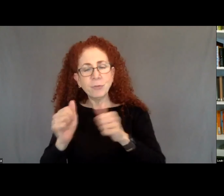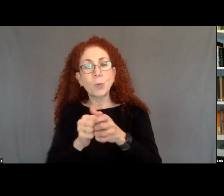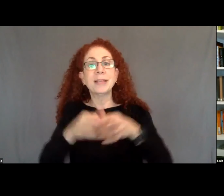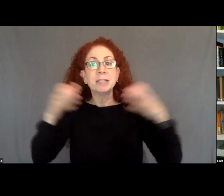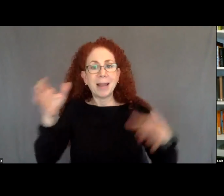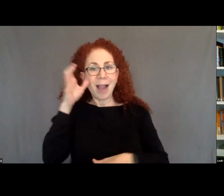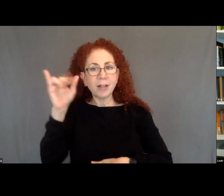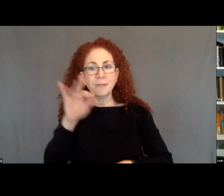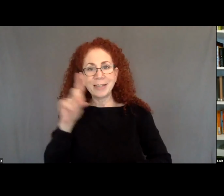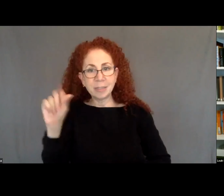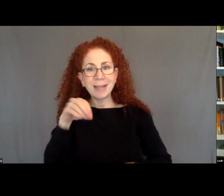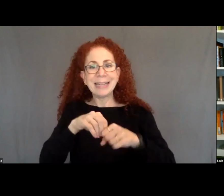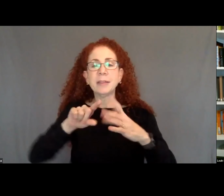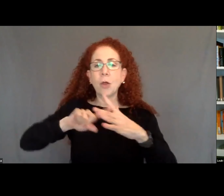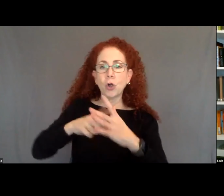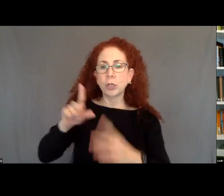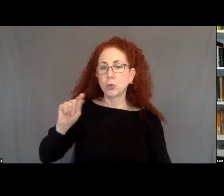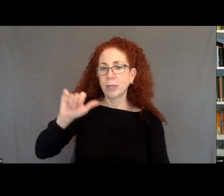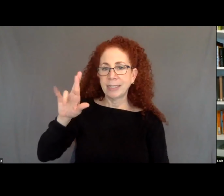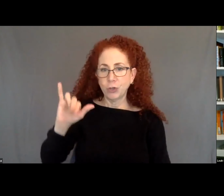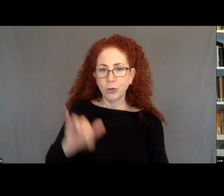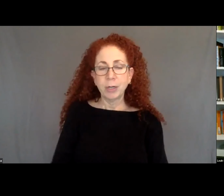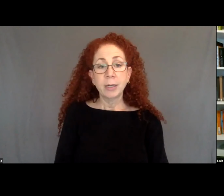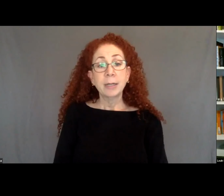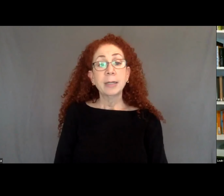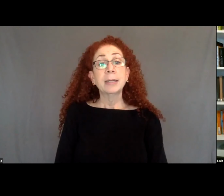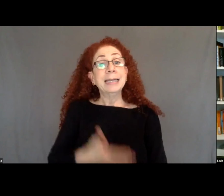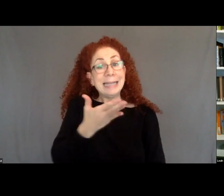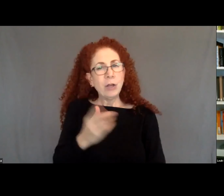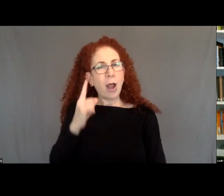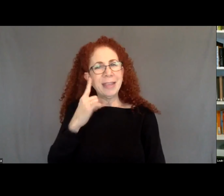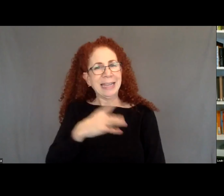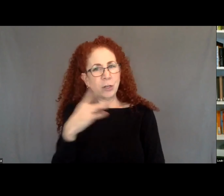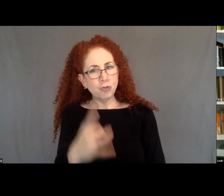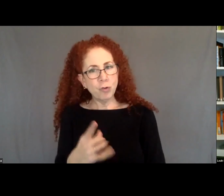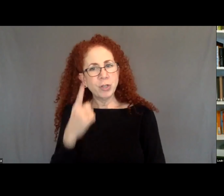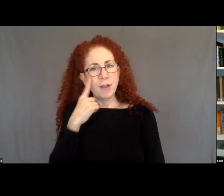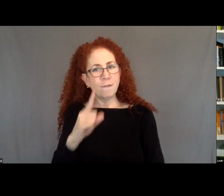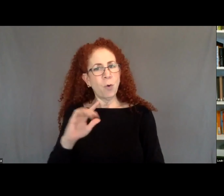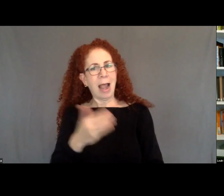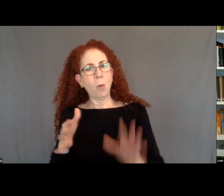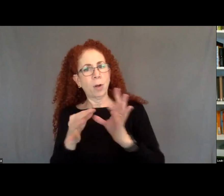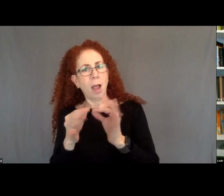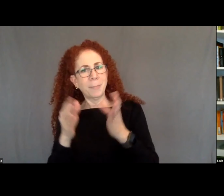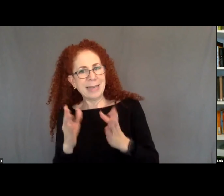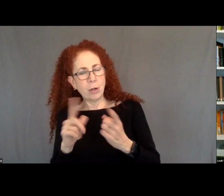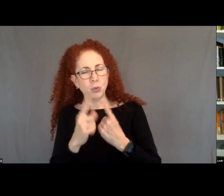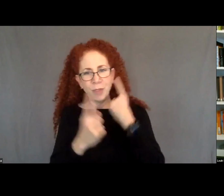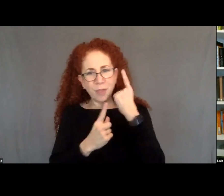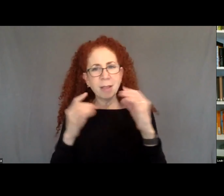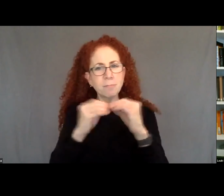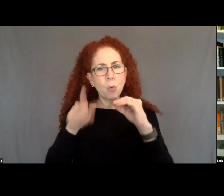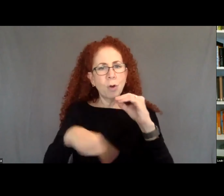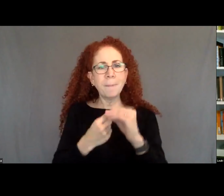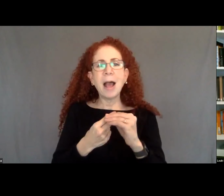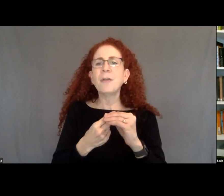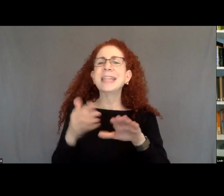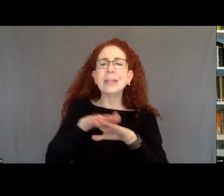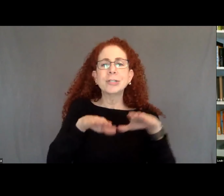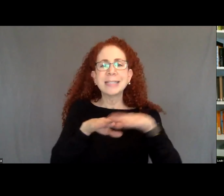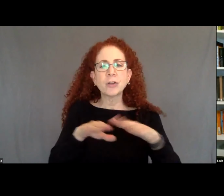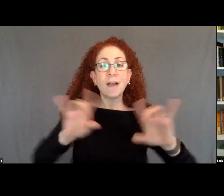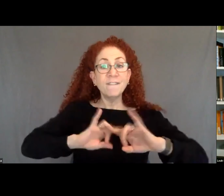of disability in the early 20th century. And here I think it would be interesting for our commentators to think more about the intersection of violence